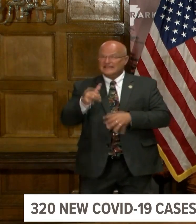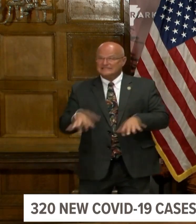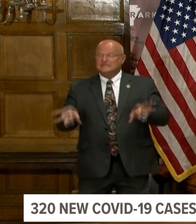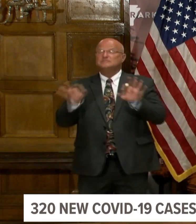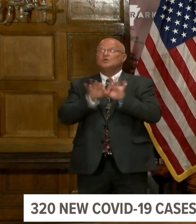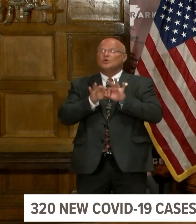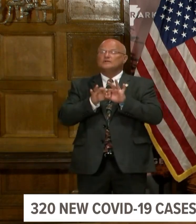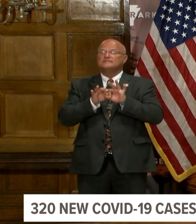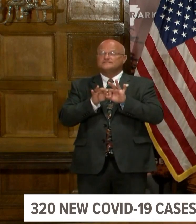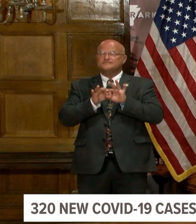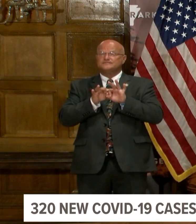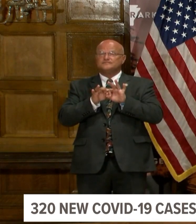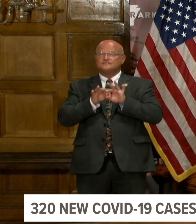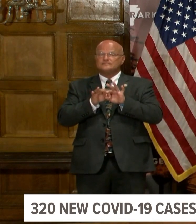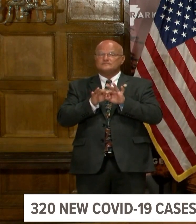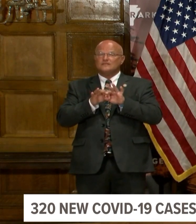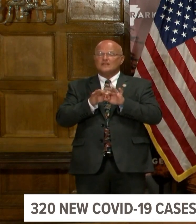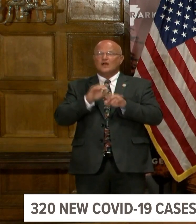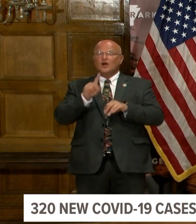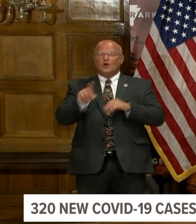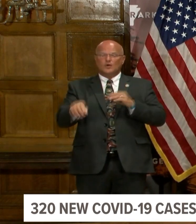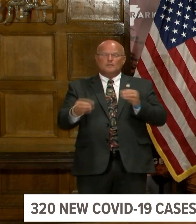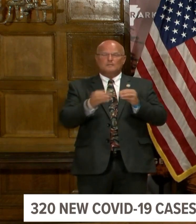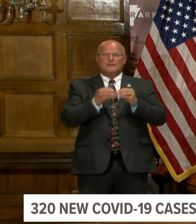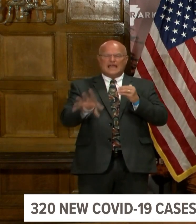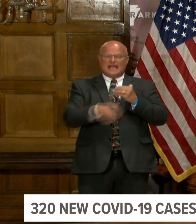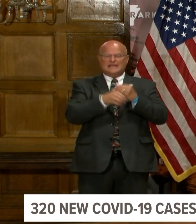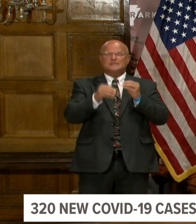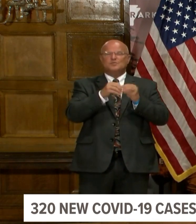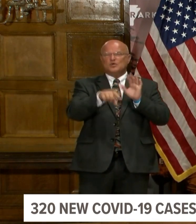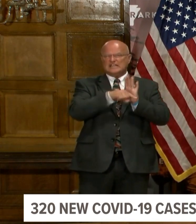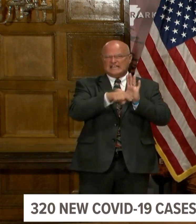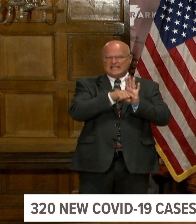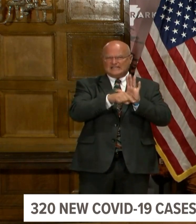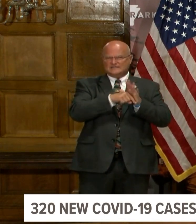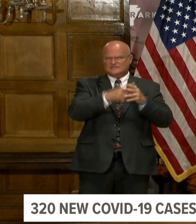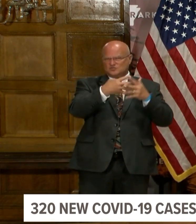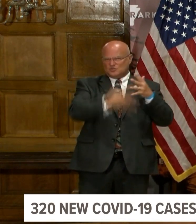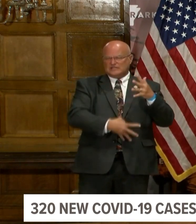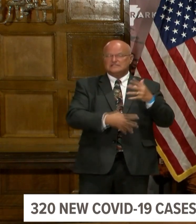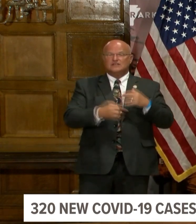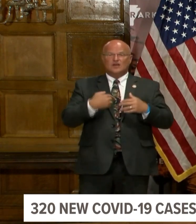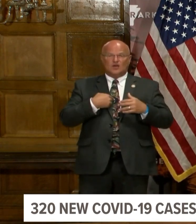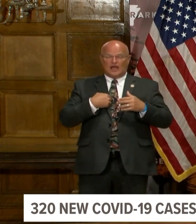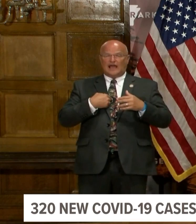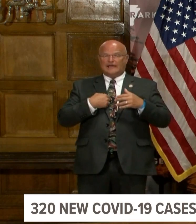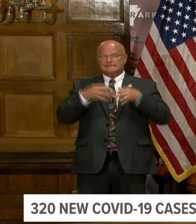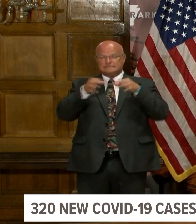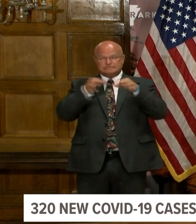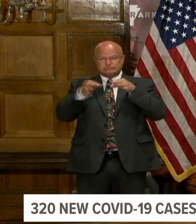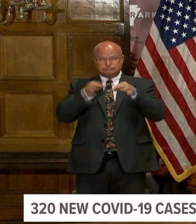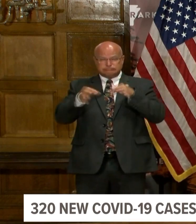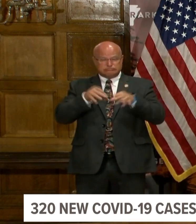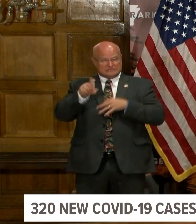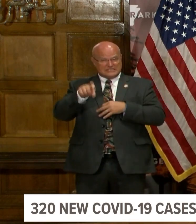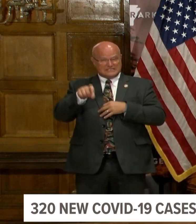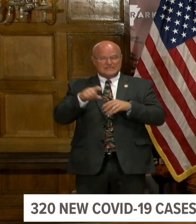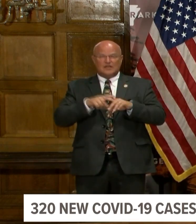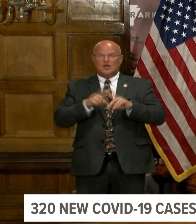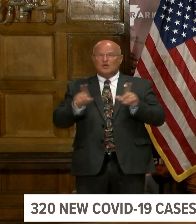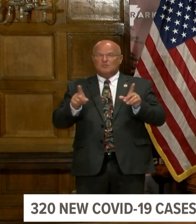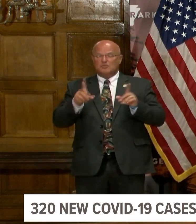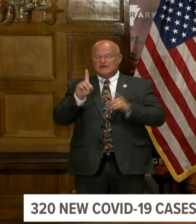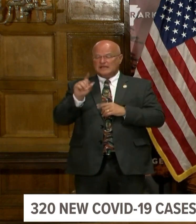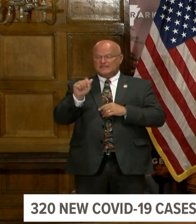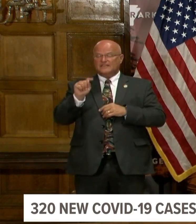stress to the public. It is simply adding more negatives to the roll. So I can get into more details if necessary, but